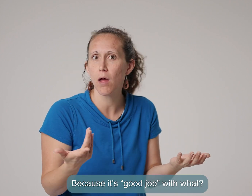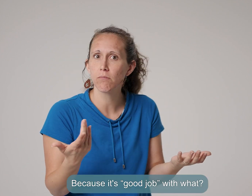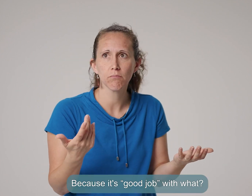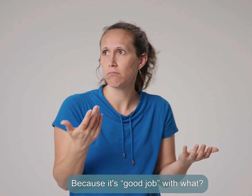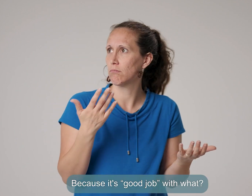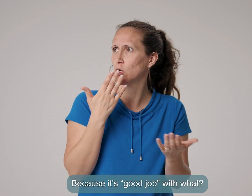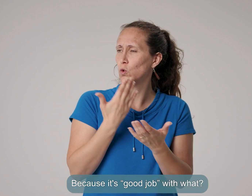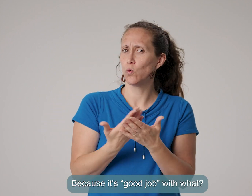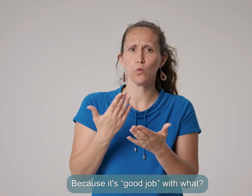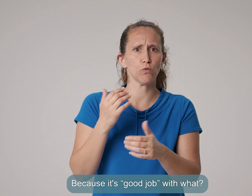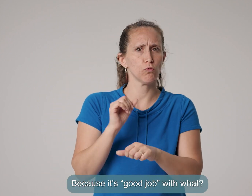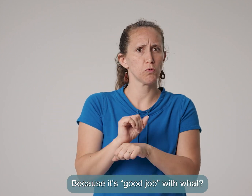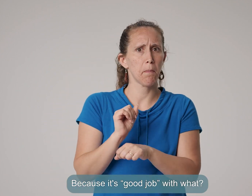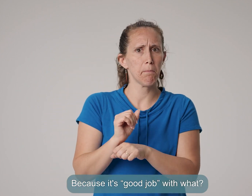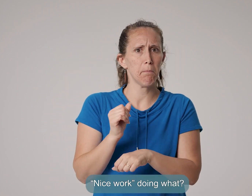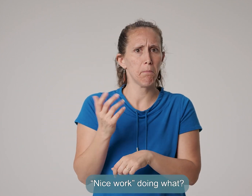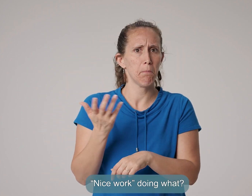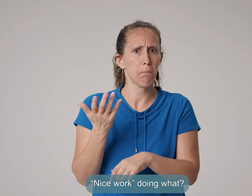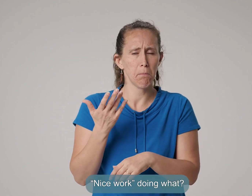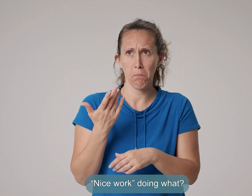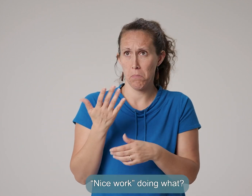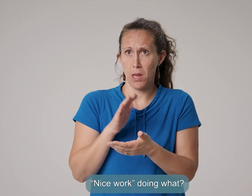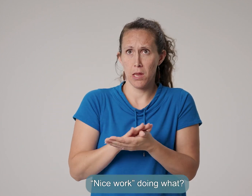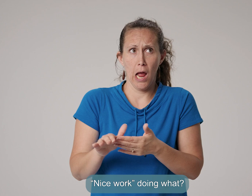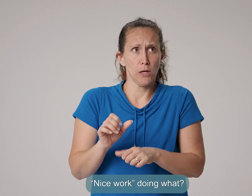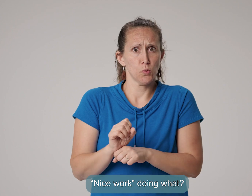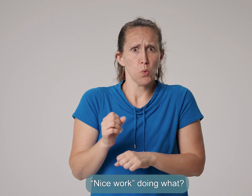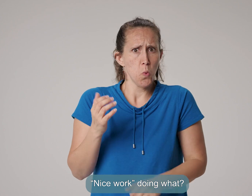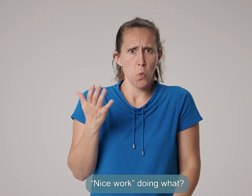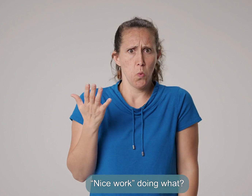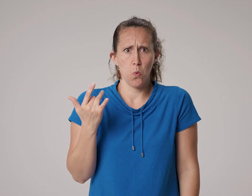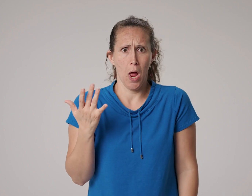Because it's good job with what? Nice work doing what?